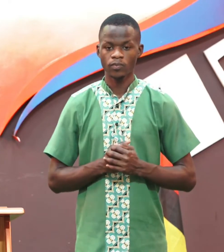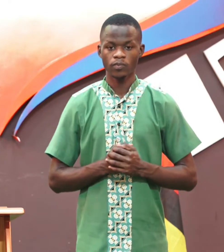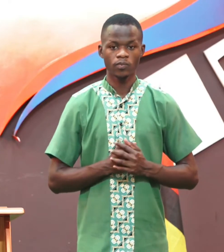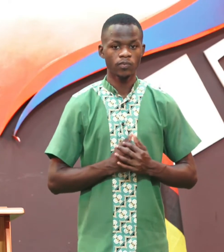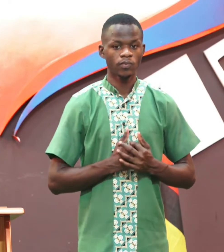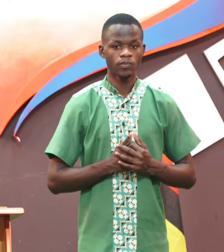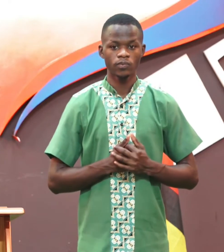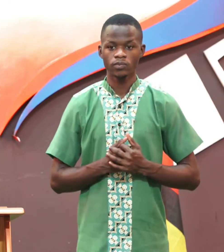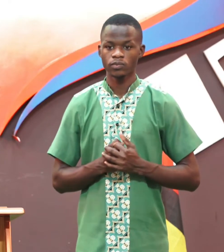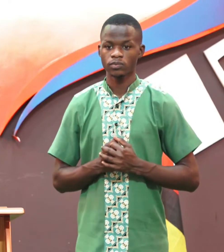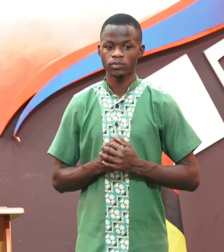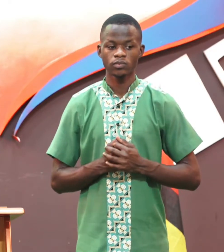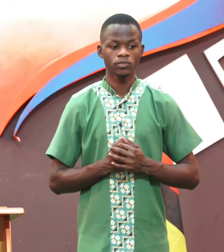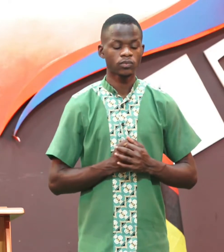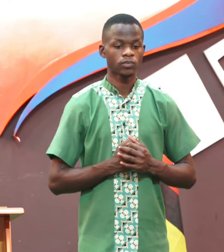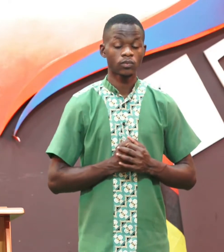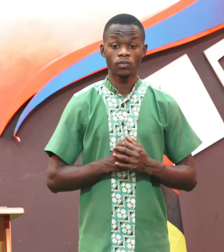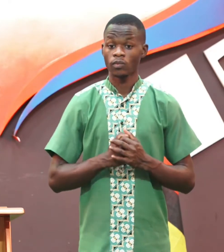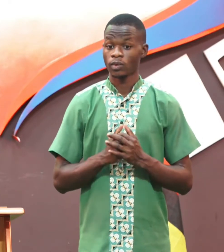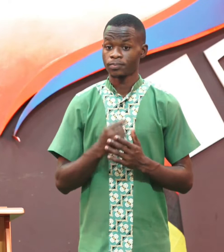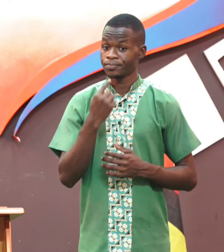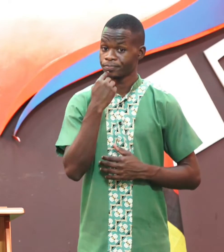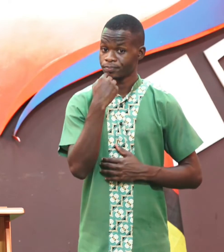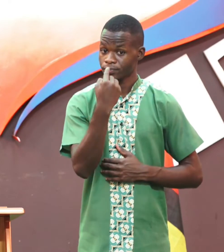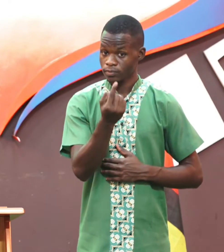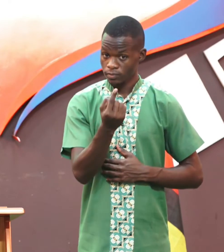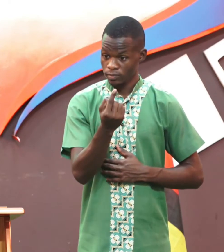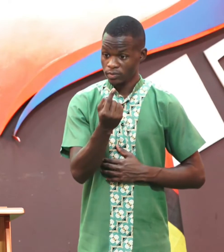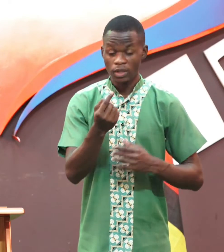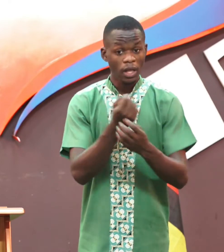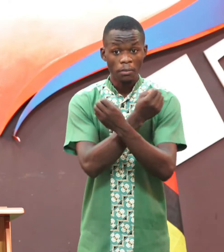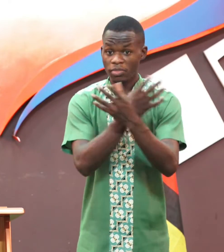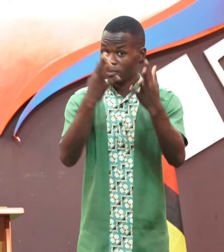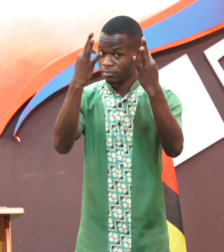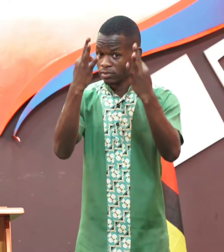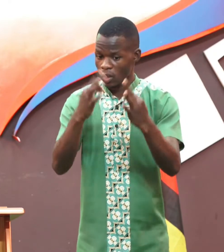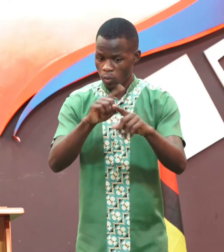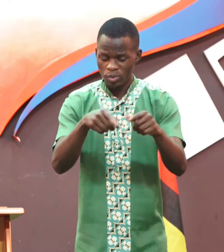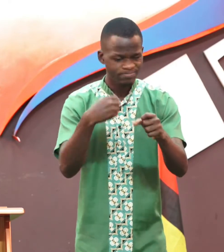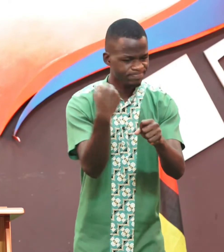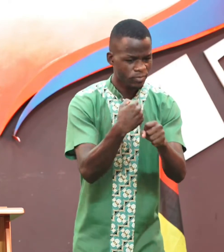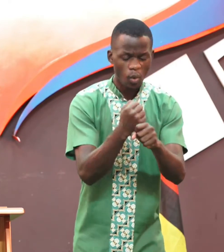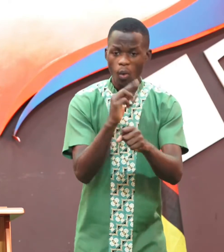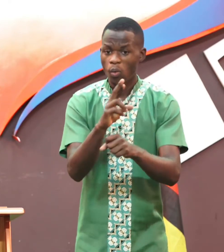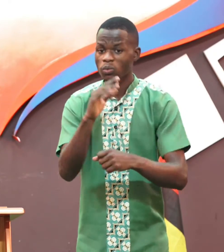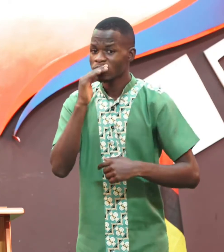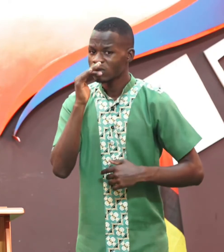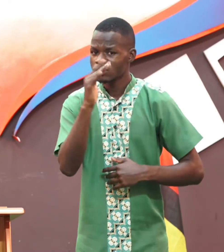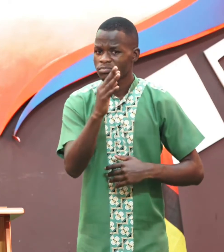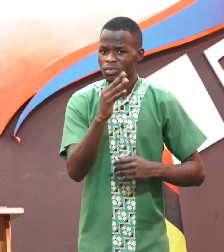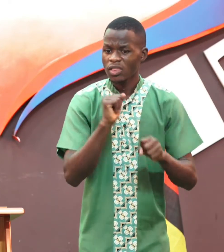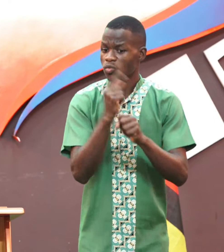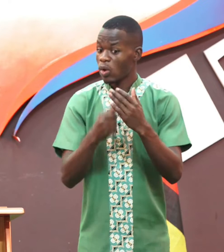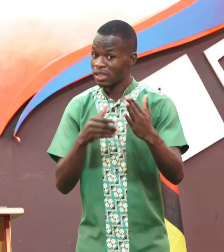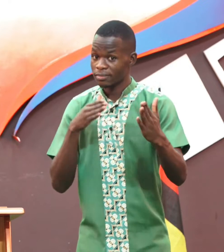Kubanga agambye nti ebintu ebimu bye tukola oba bye twogera bituleetera kuziyiza